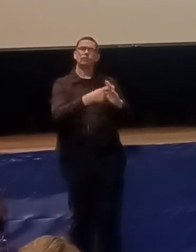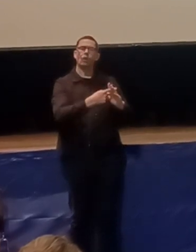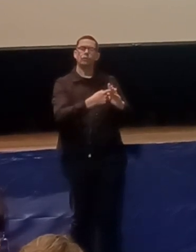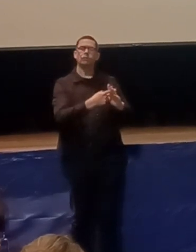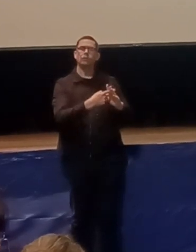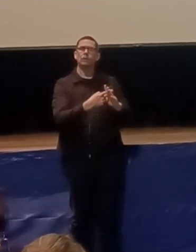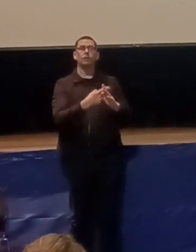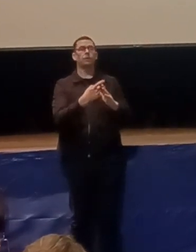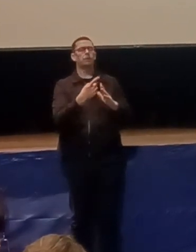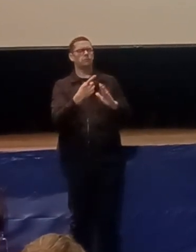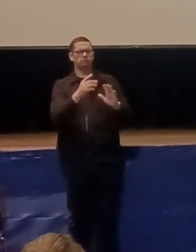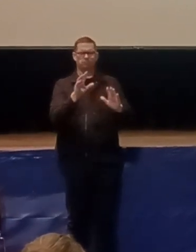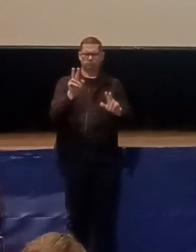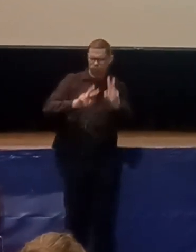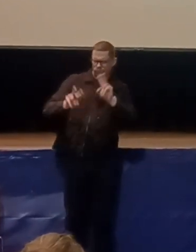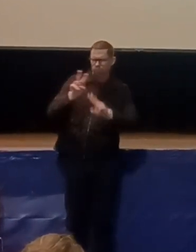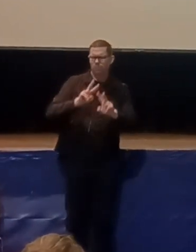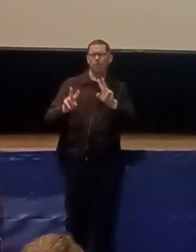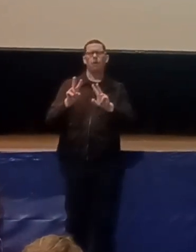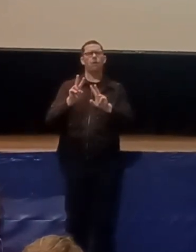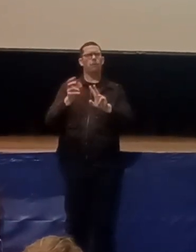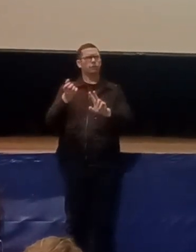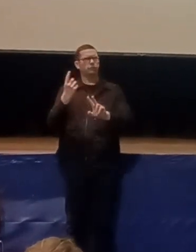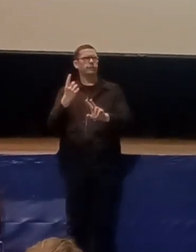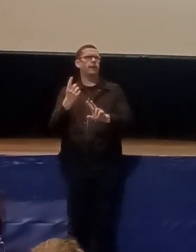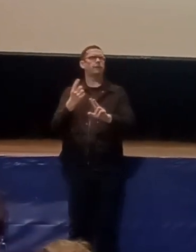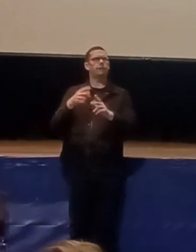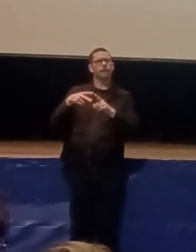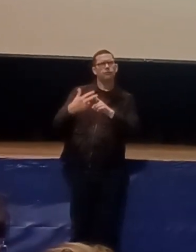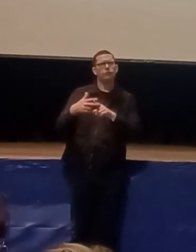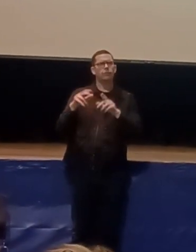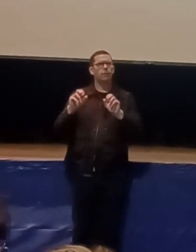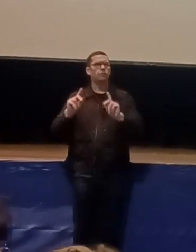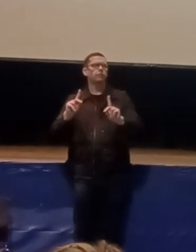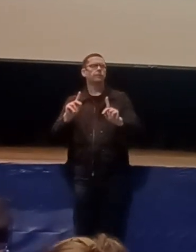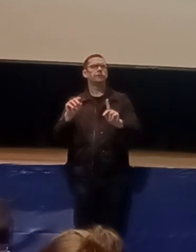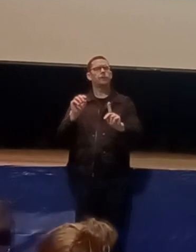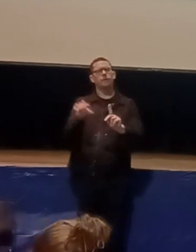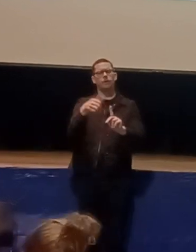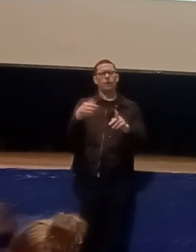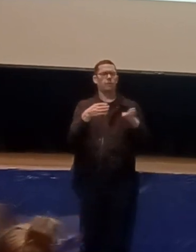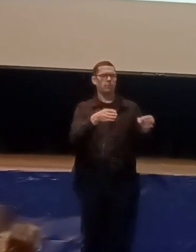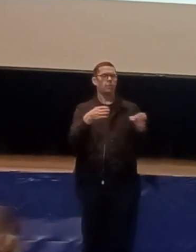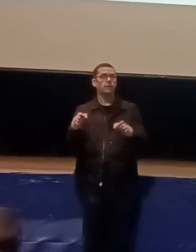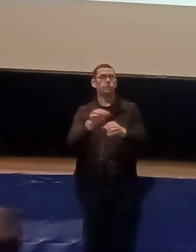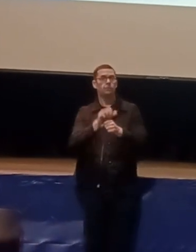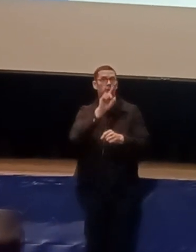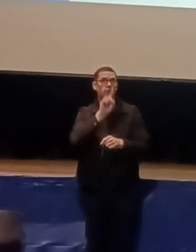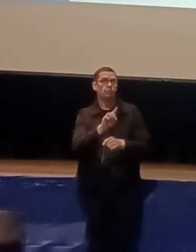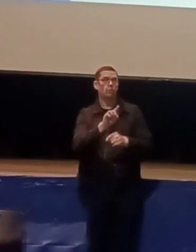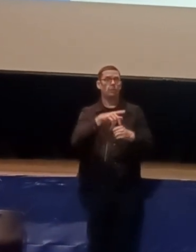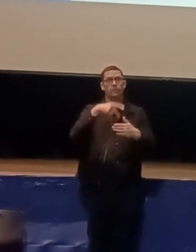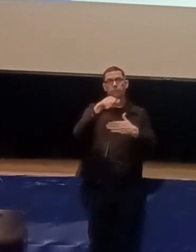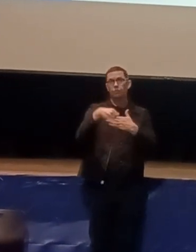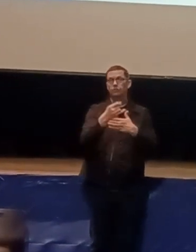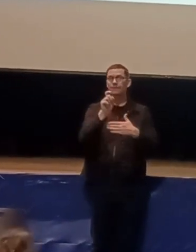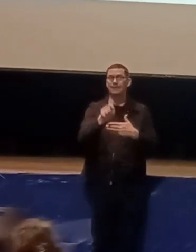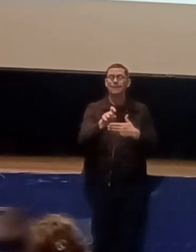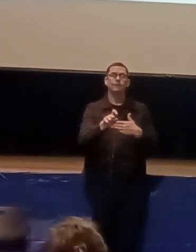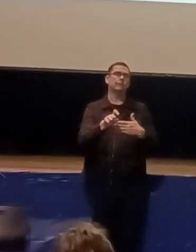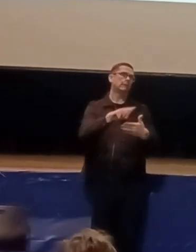both understanding value engineering opportunities and other ways to ensure the project meets the schedule and budget that we've